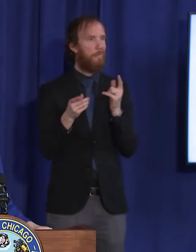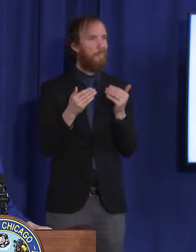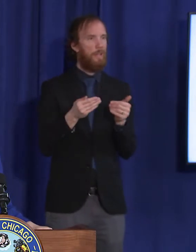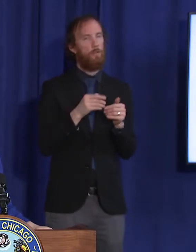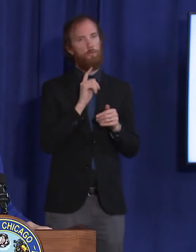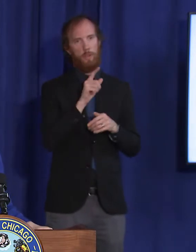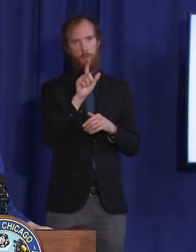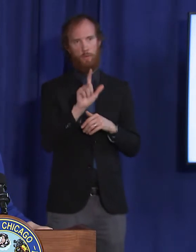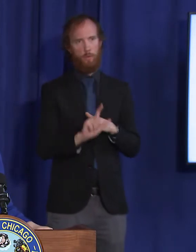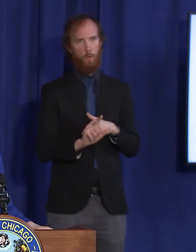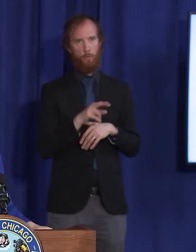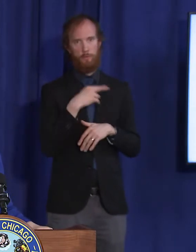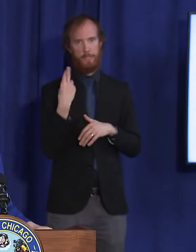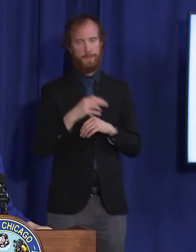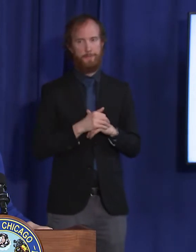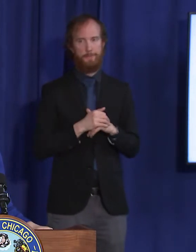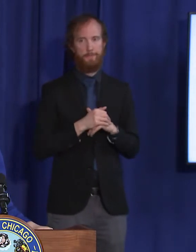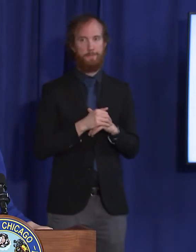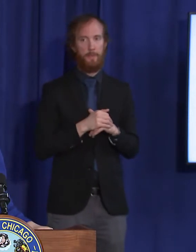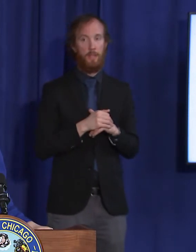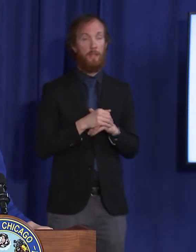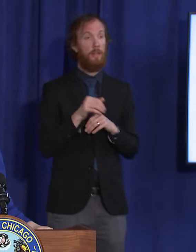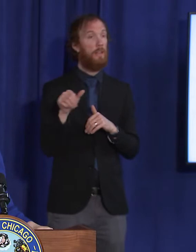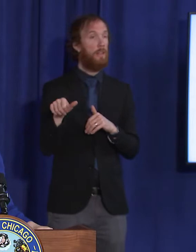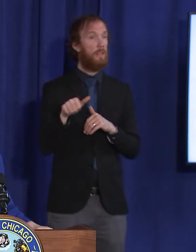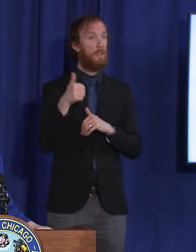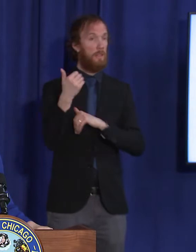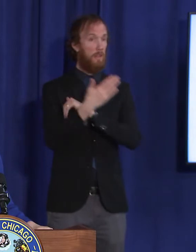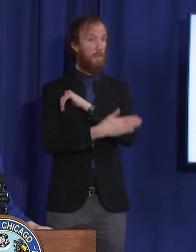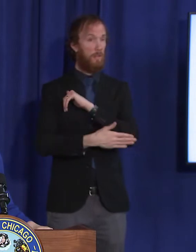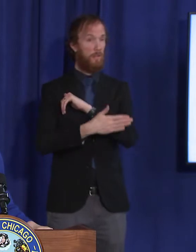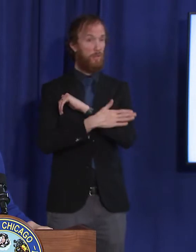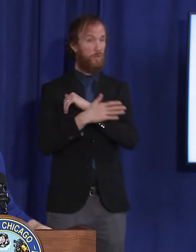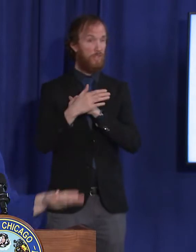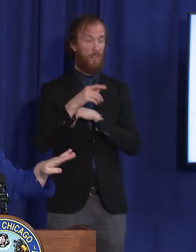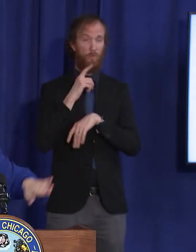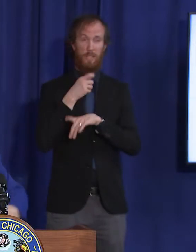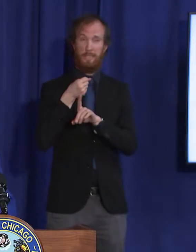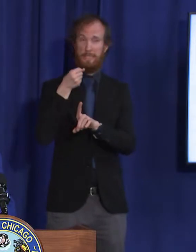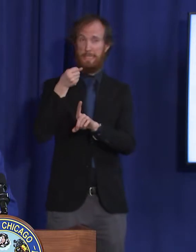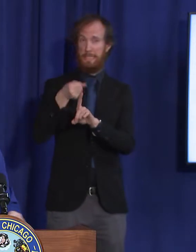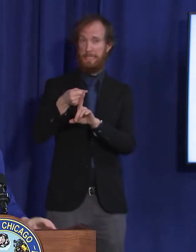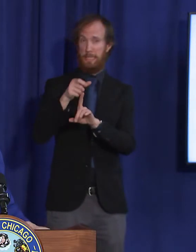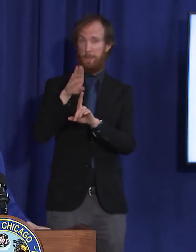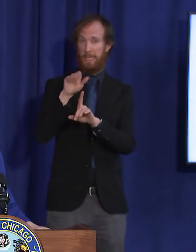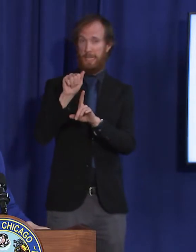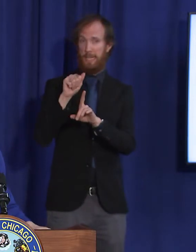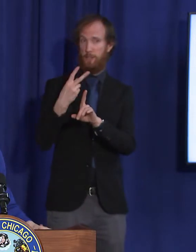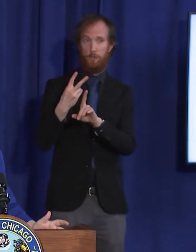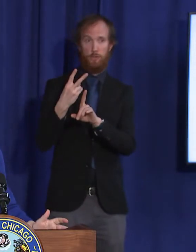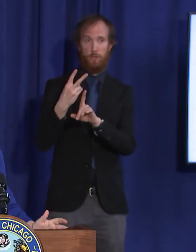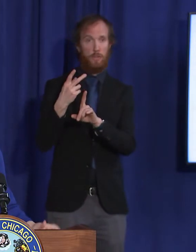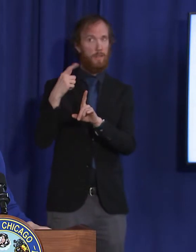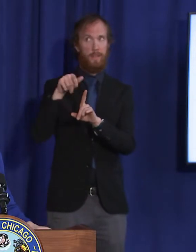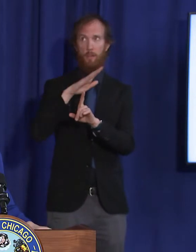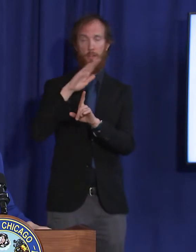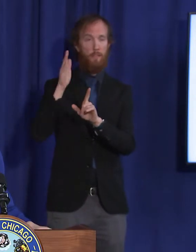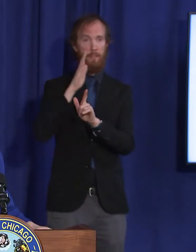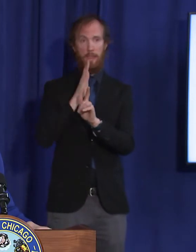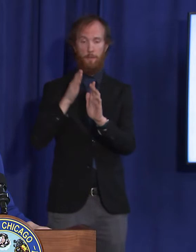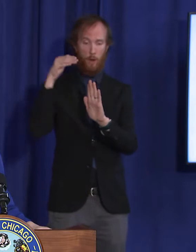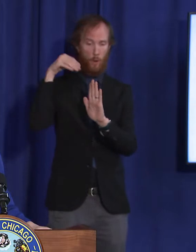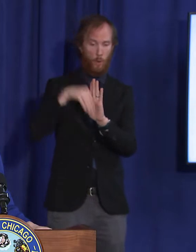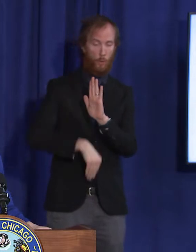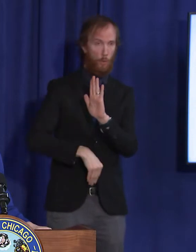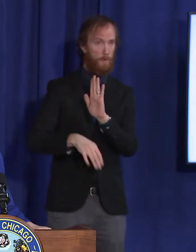We didn't see any of the countries that are significantly surging with BA2 get anywhere near back down to where we are in Chicago